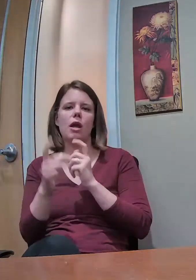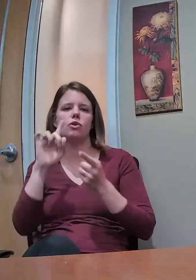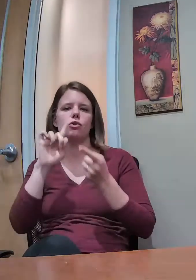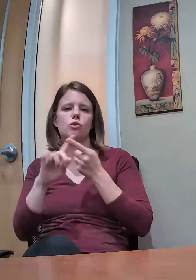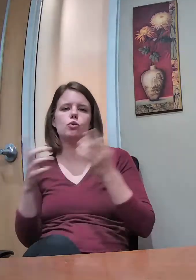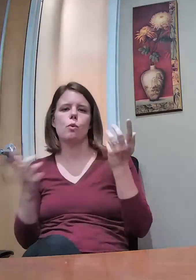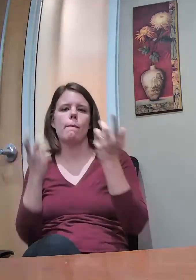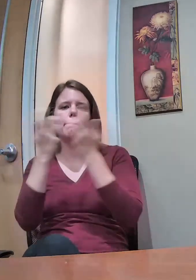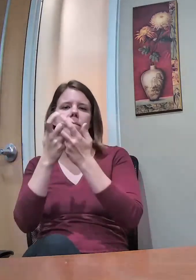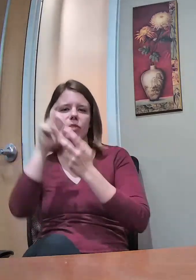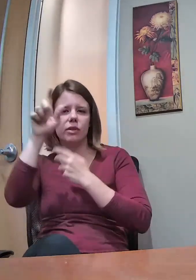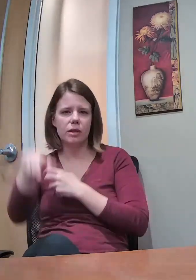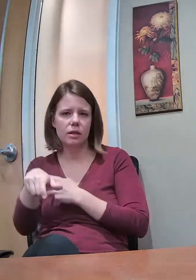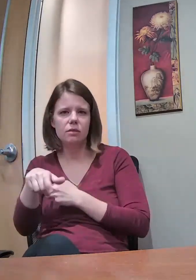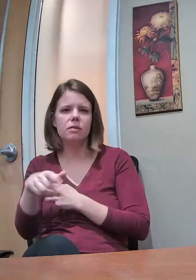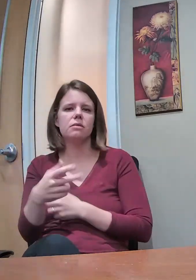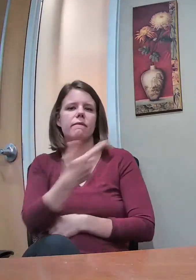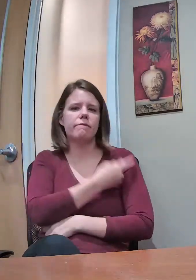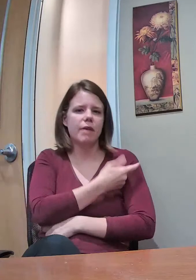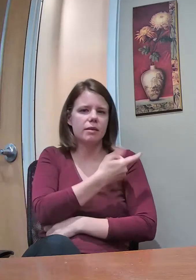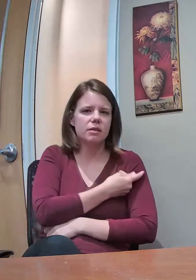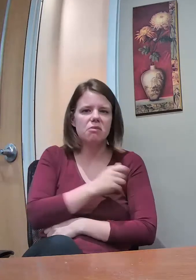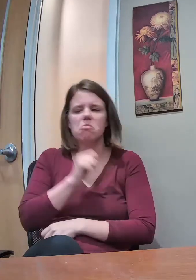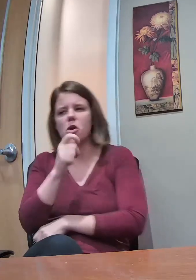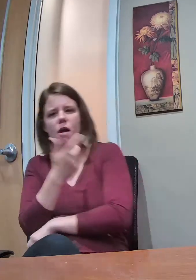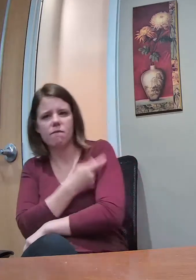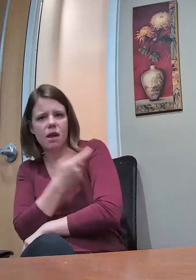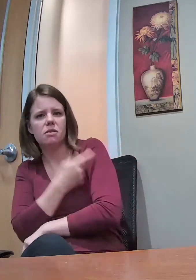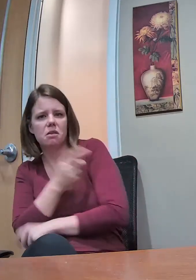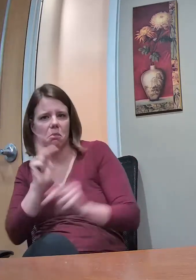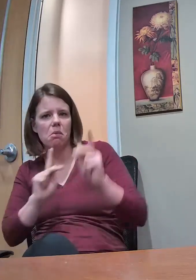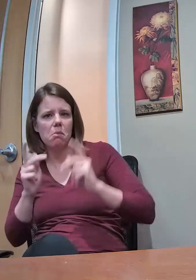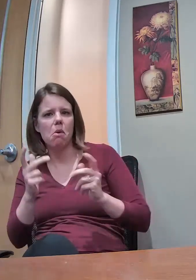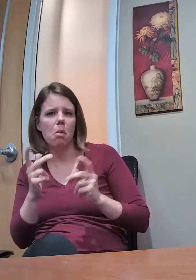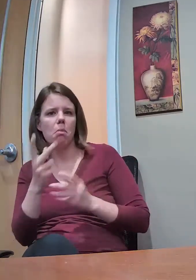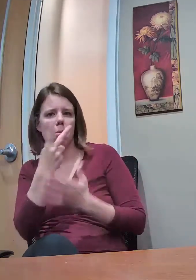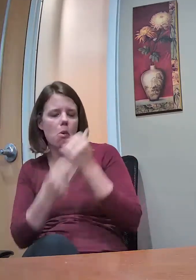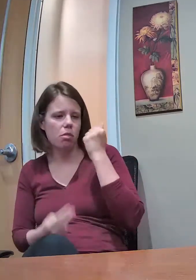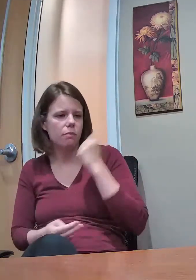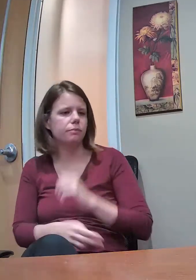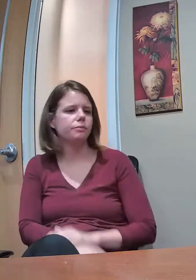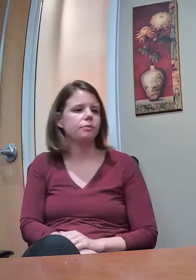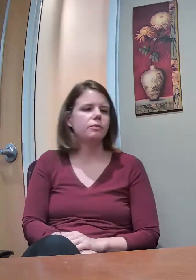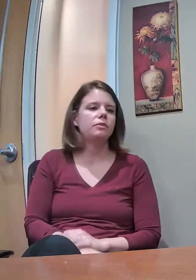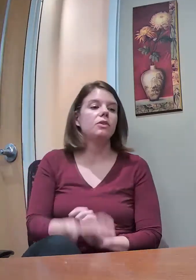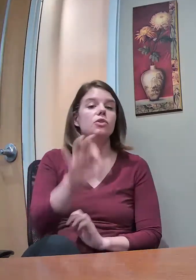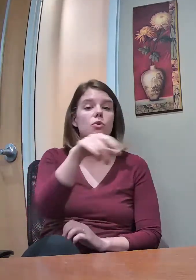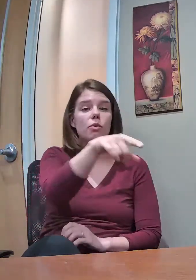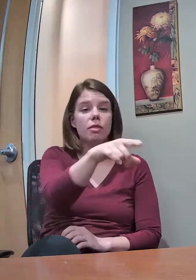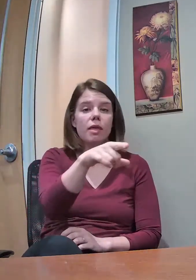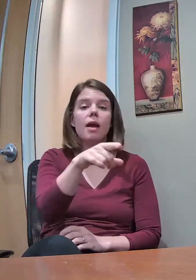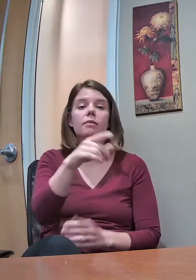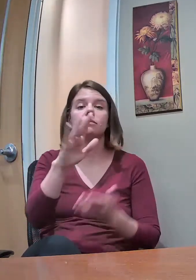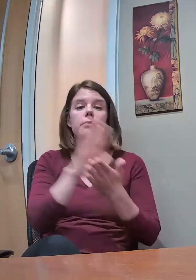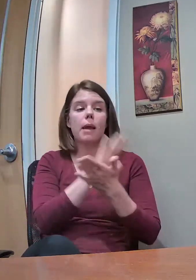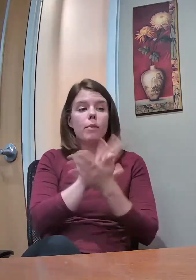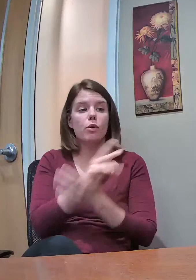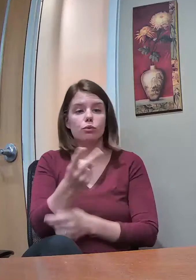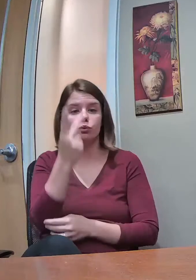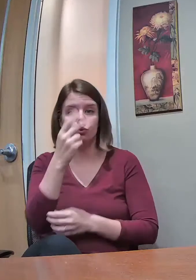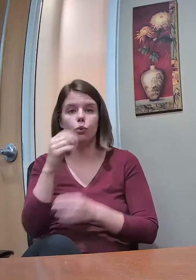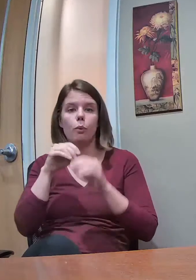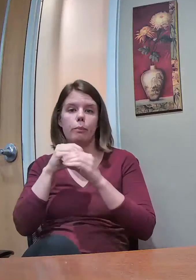So I will send that out to you, and I'm sure, rather than me telling you, it'll be easier to